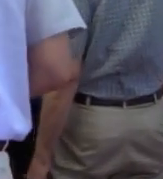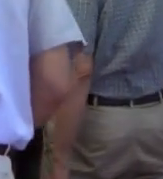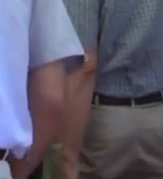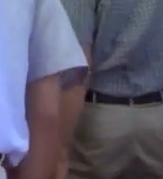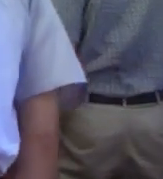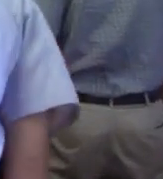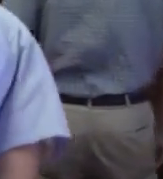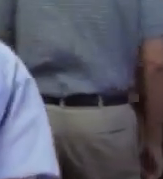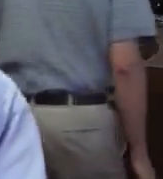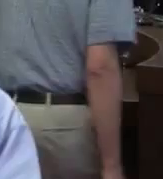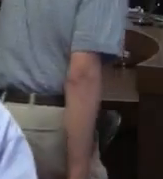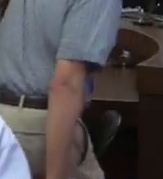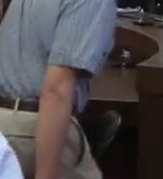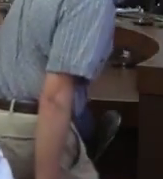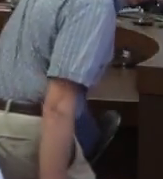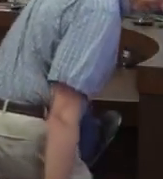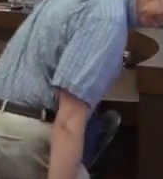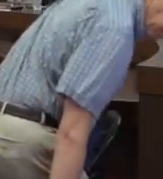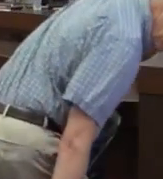all.